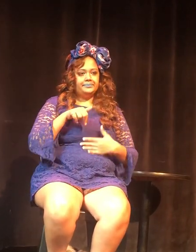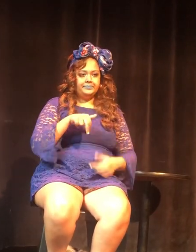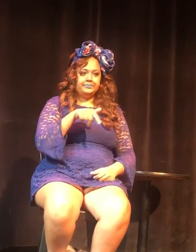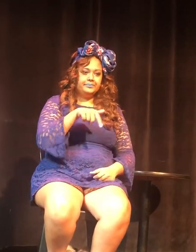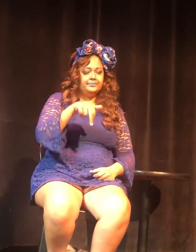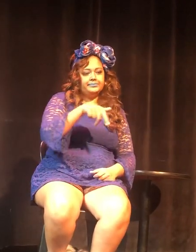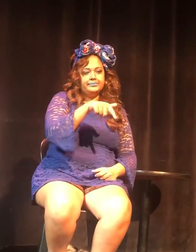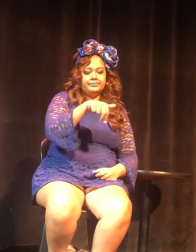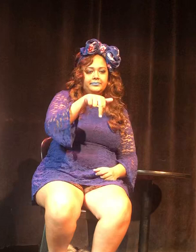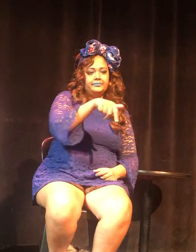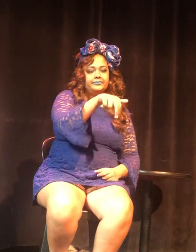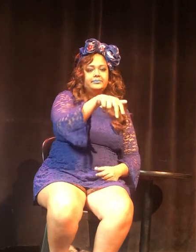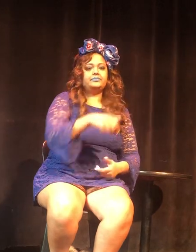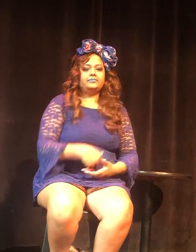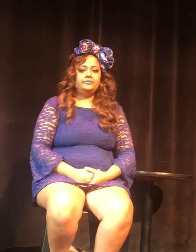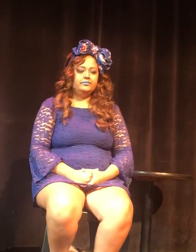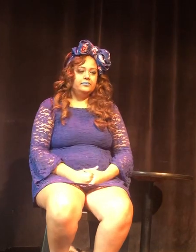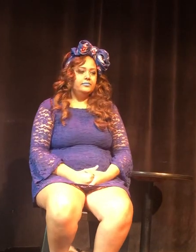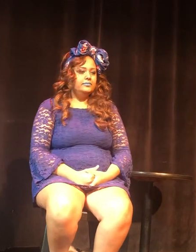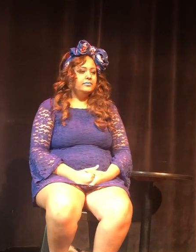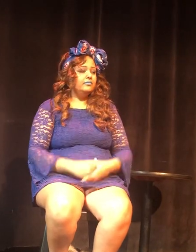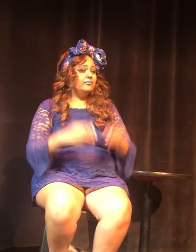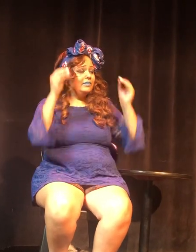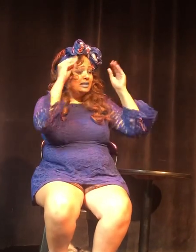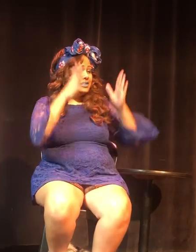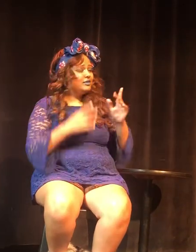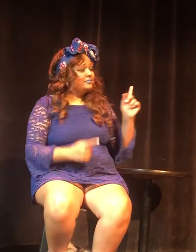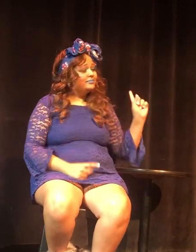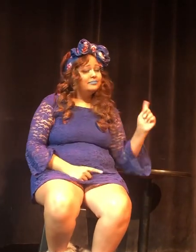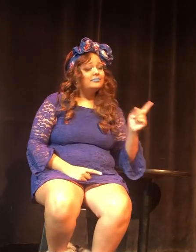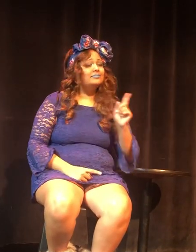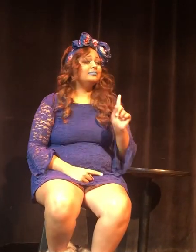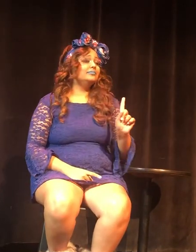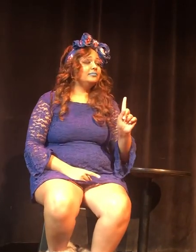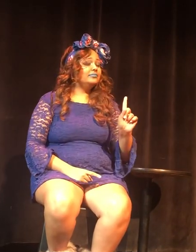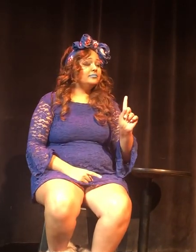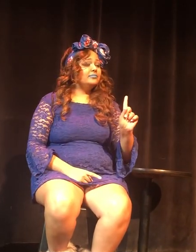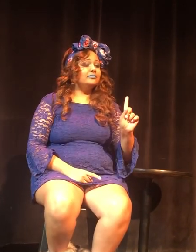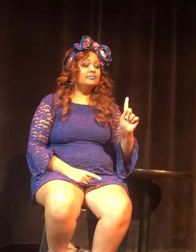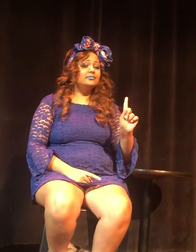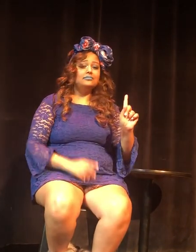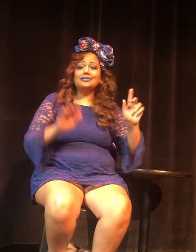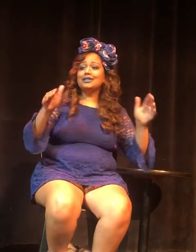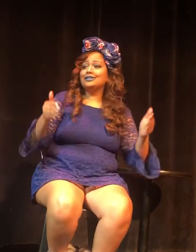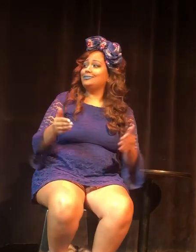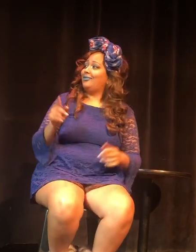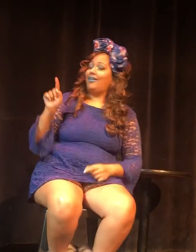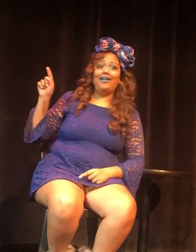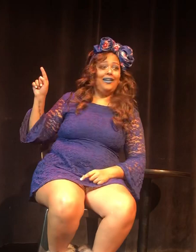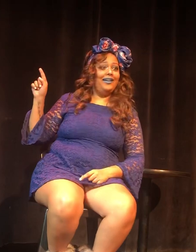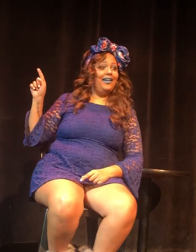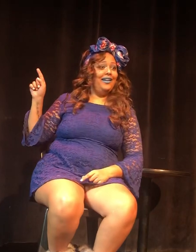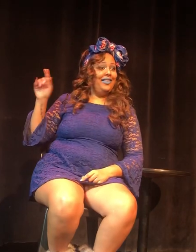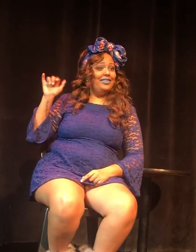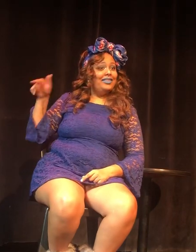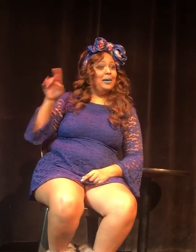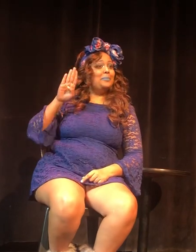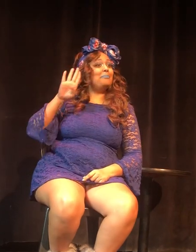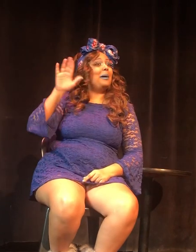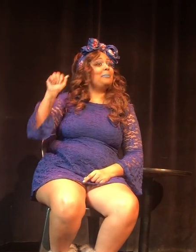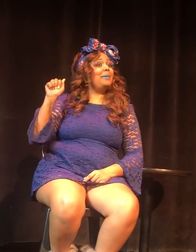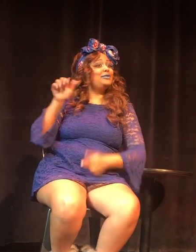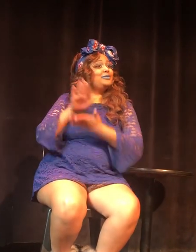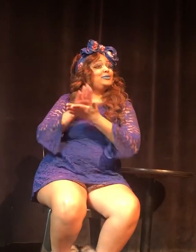Ms. Goldberg stepped up to the front of the group. Welcome to the Bubba Waiwa School